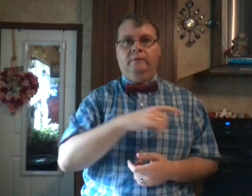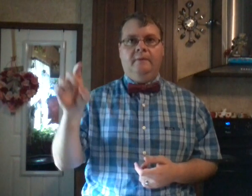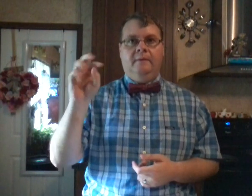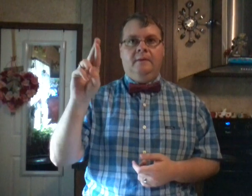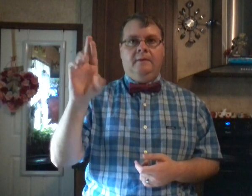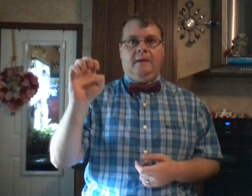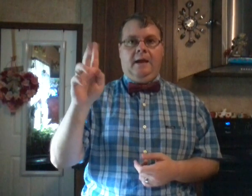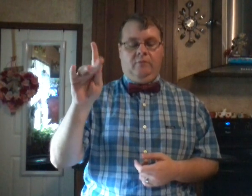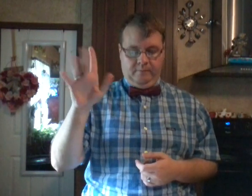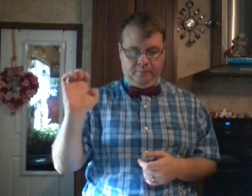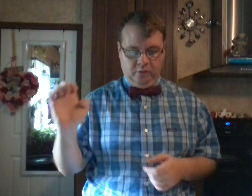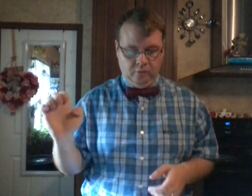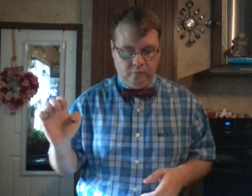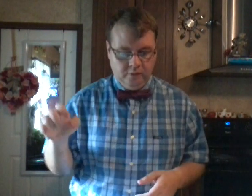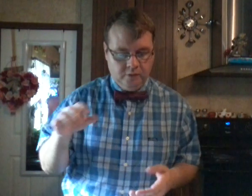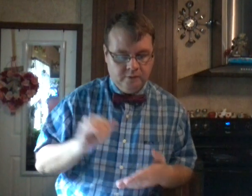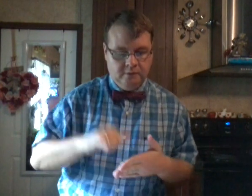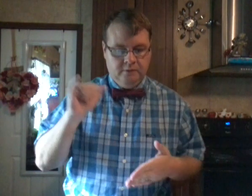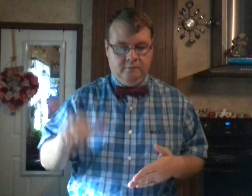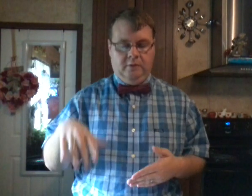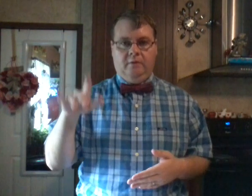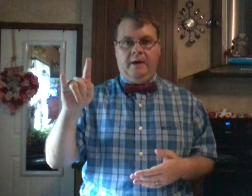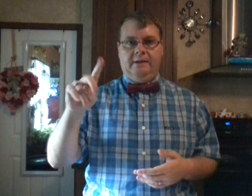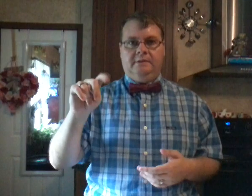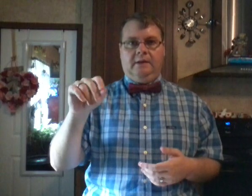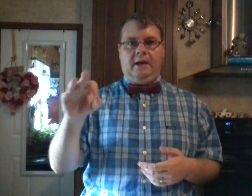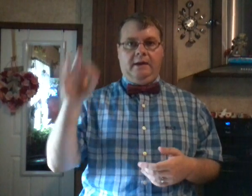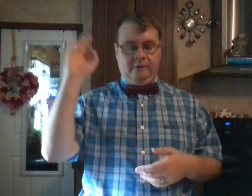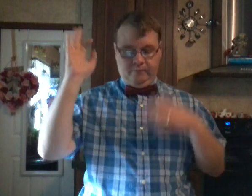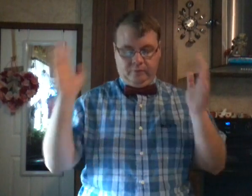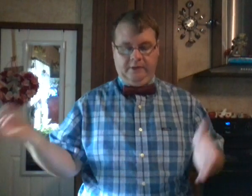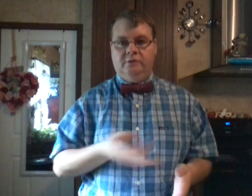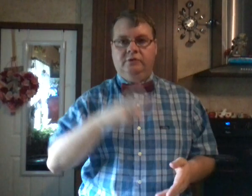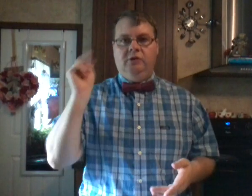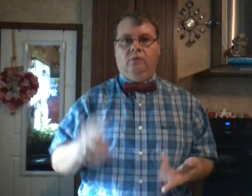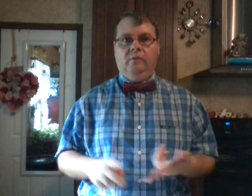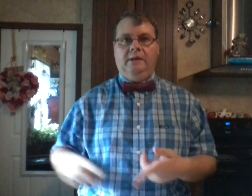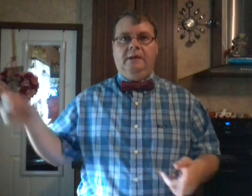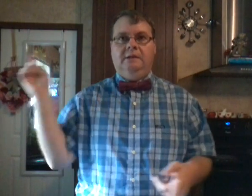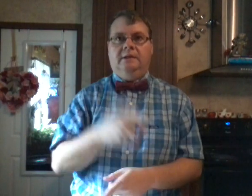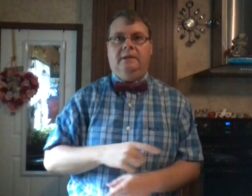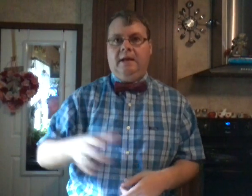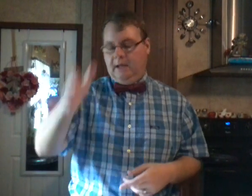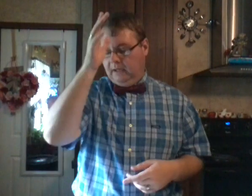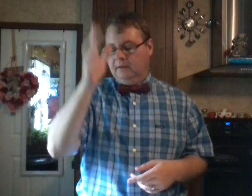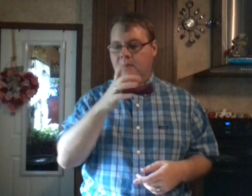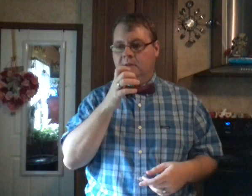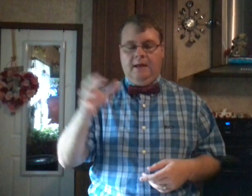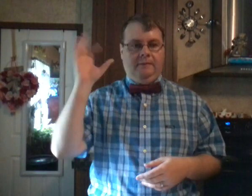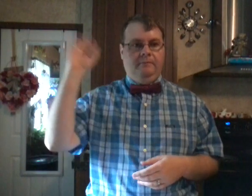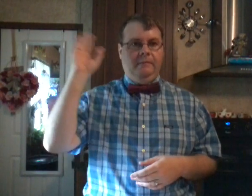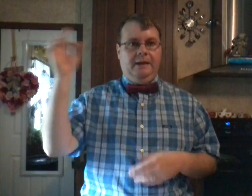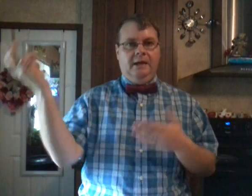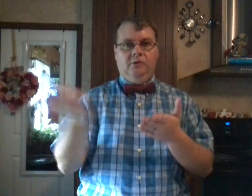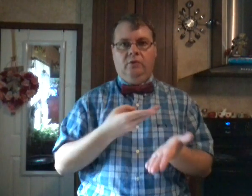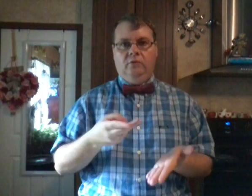and rebuke. You know, that's the kind of preachers, you know, we need today. Like men, you